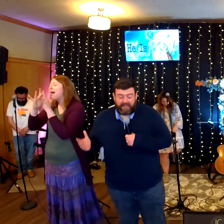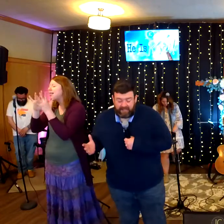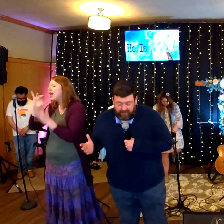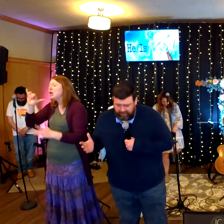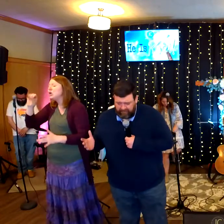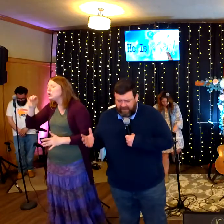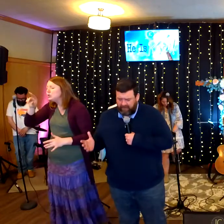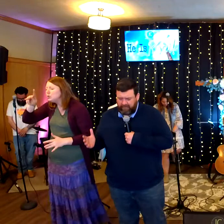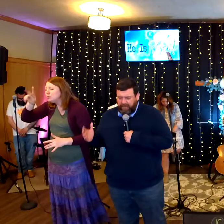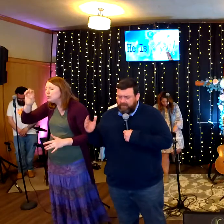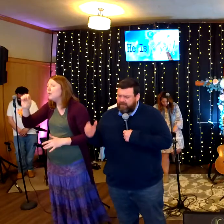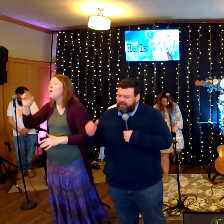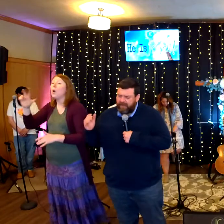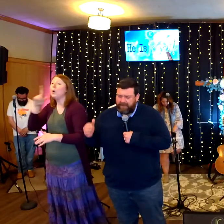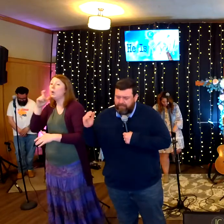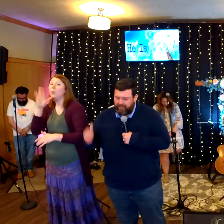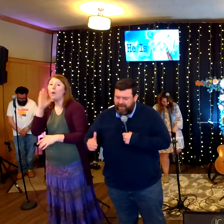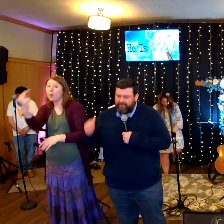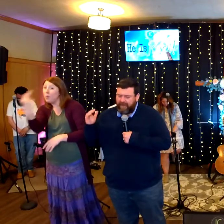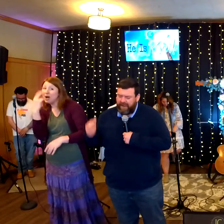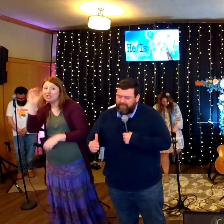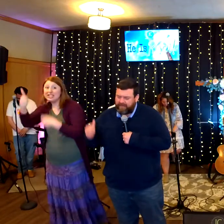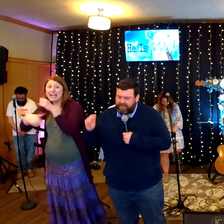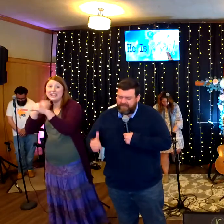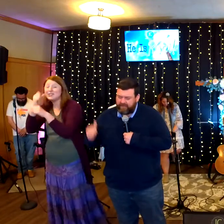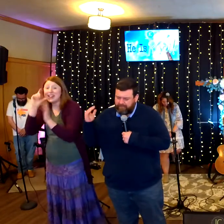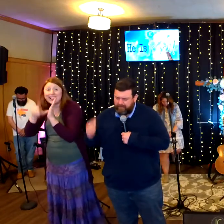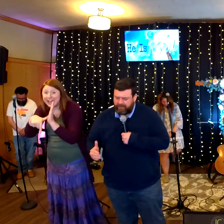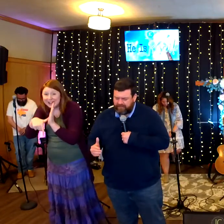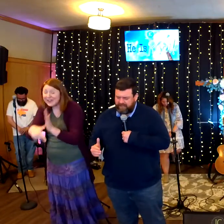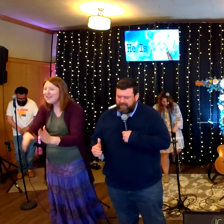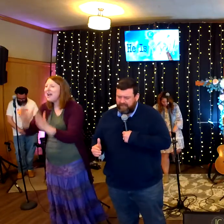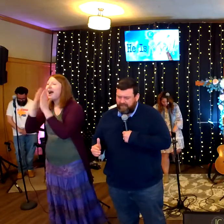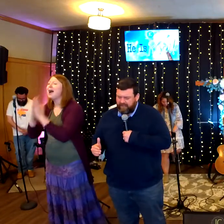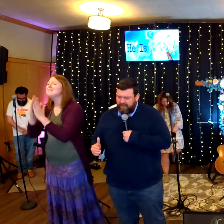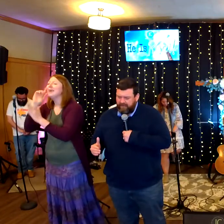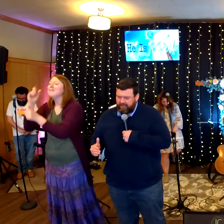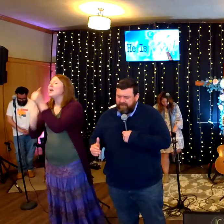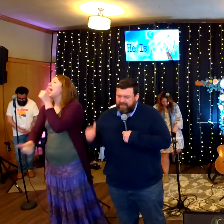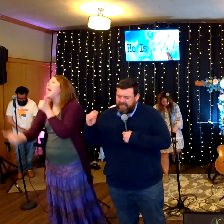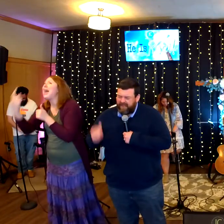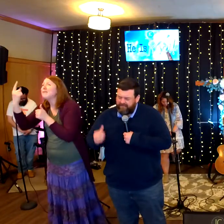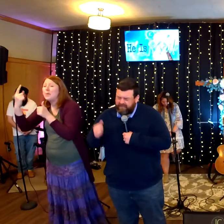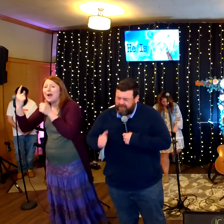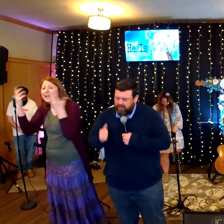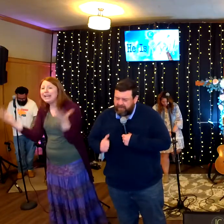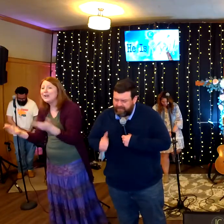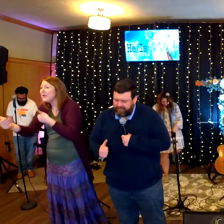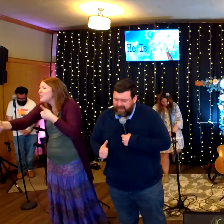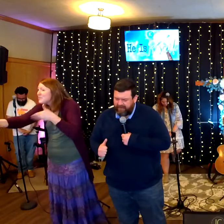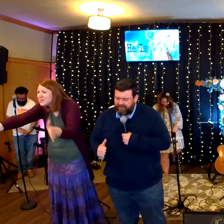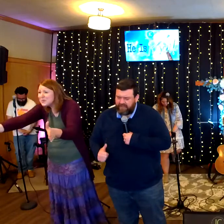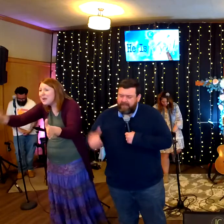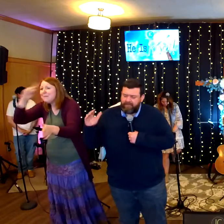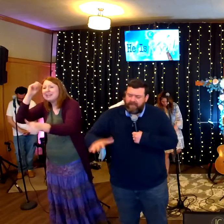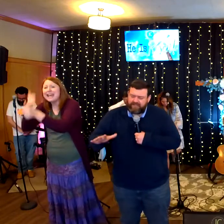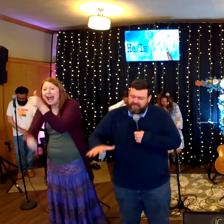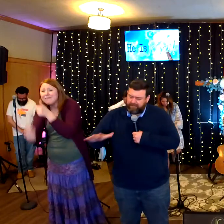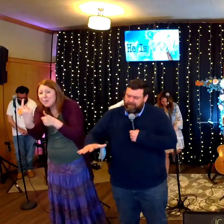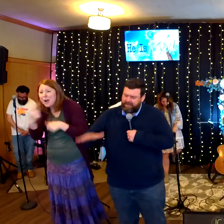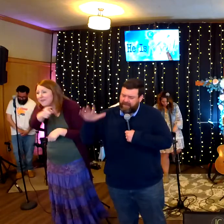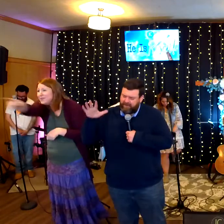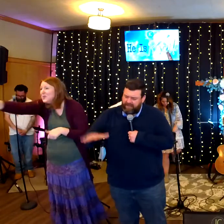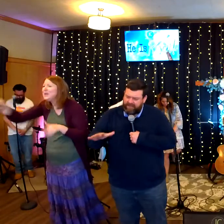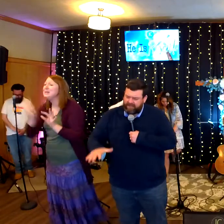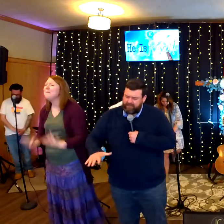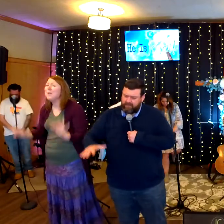or in 10 years from now. Lord God, I pray for every single person because every single one of us matters. Not just